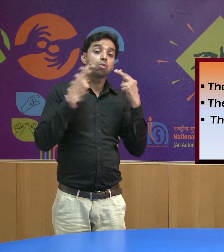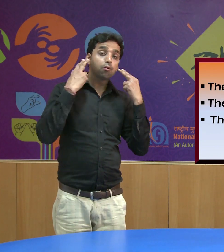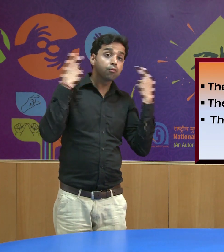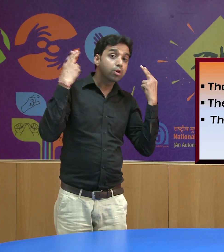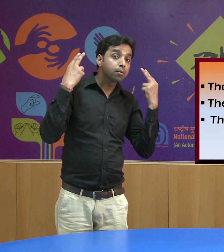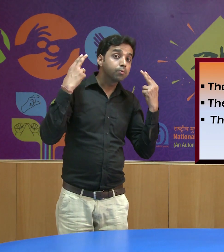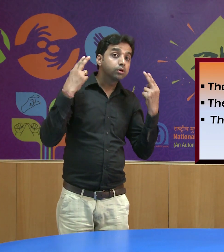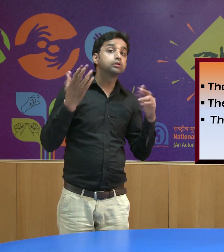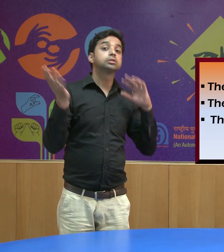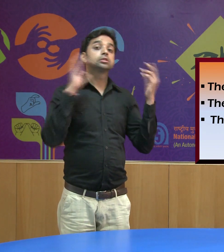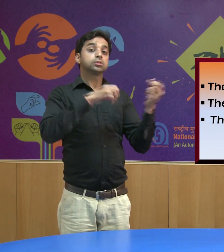as gypsies.